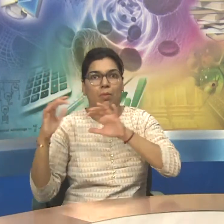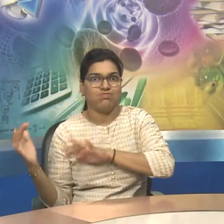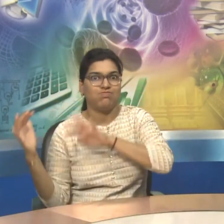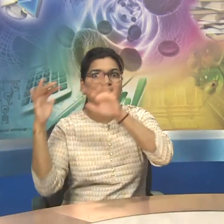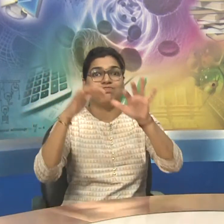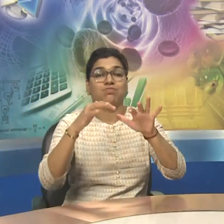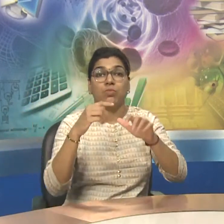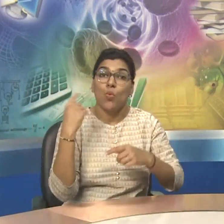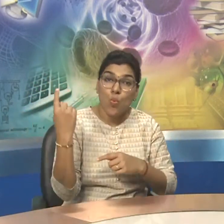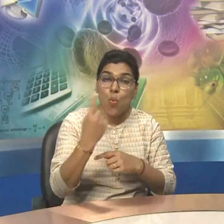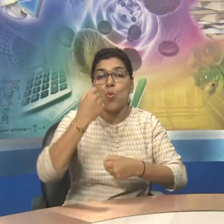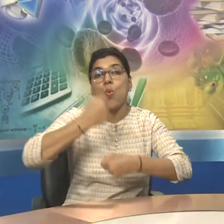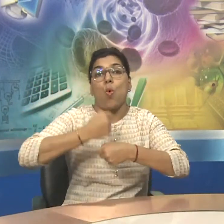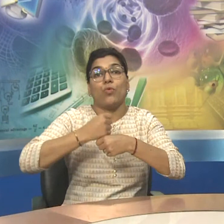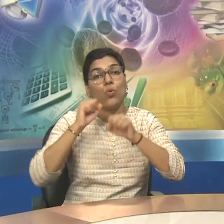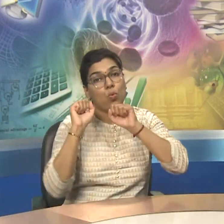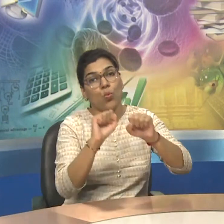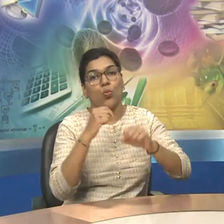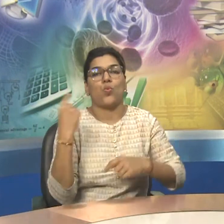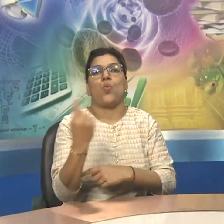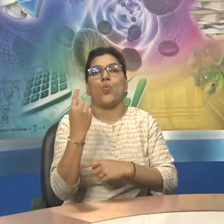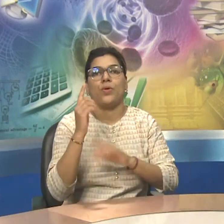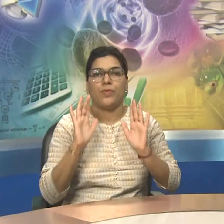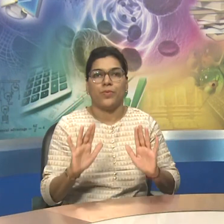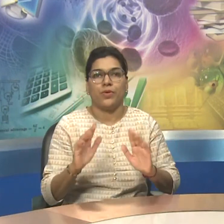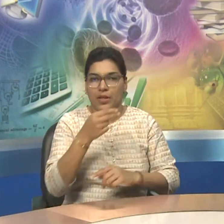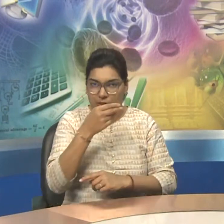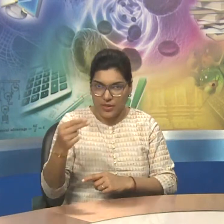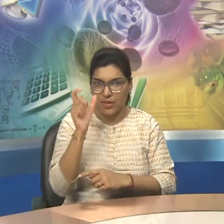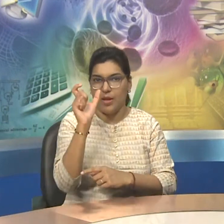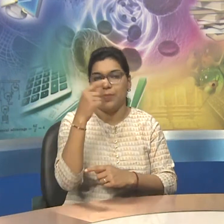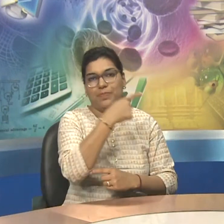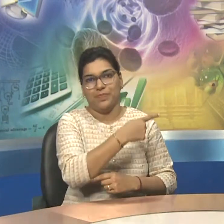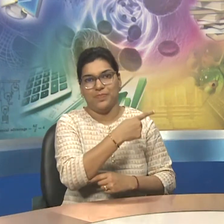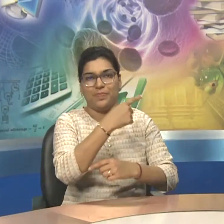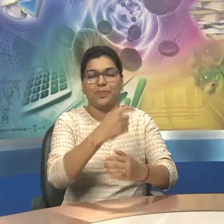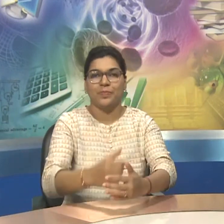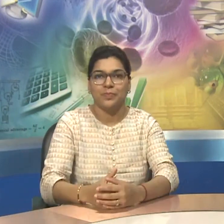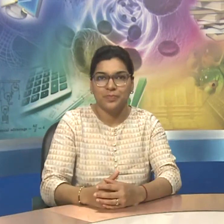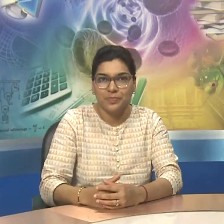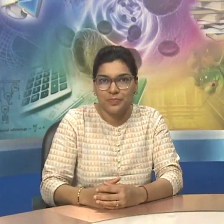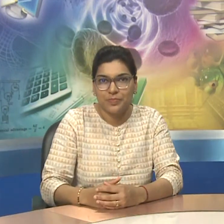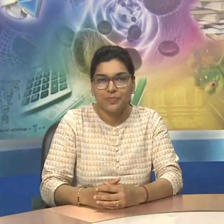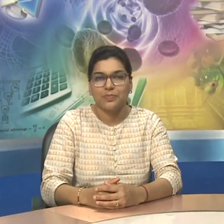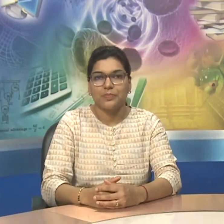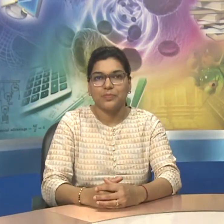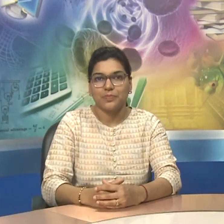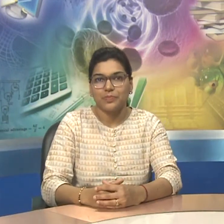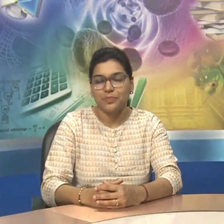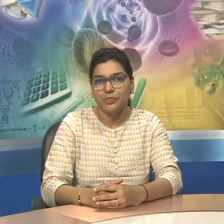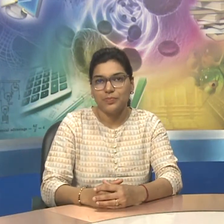and after the approval it respectful, followed by the people.